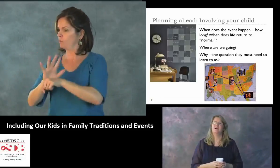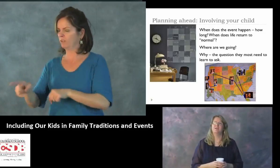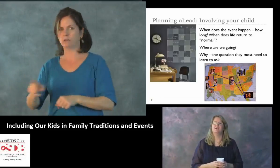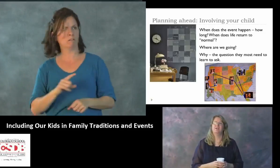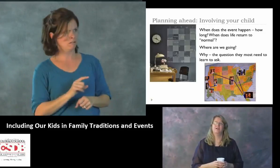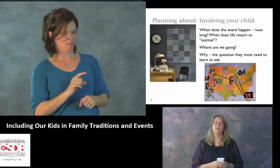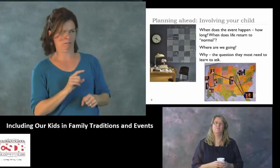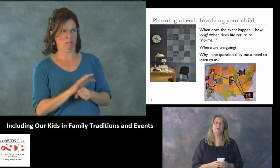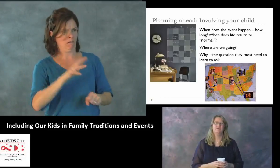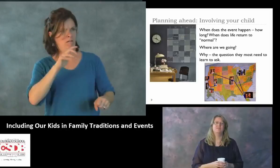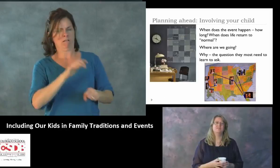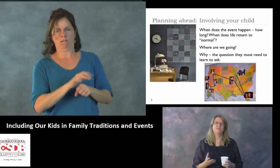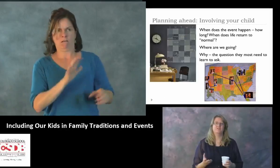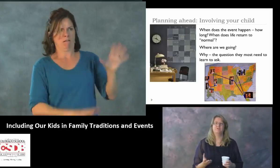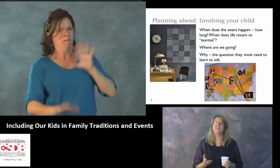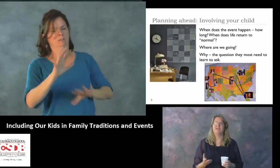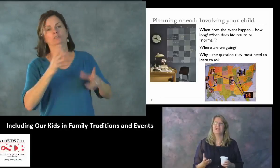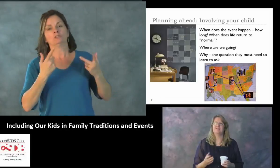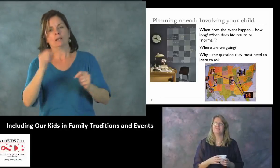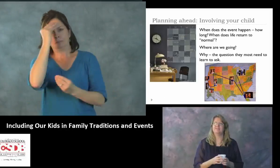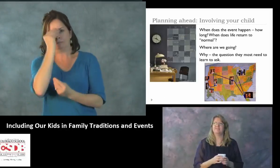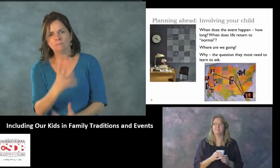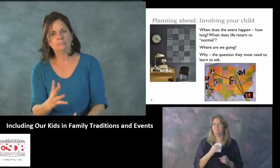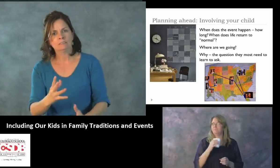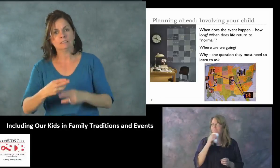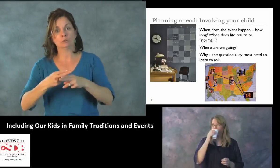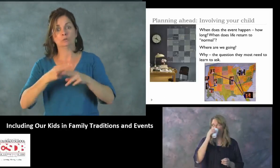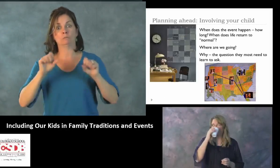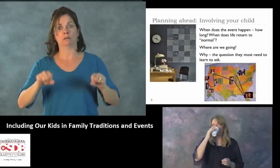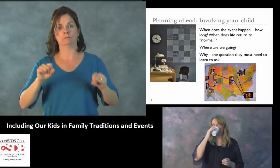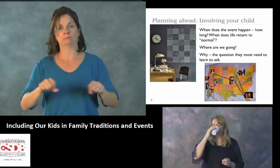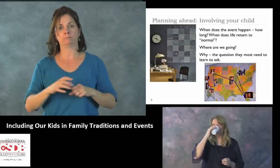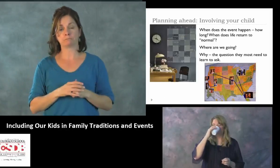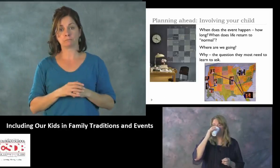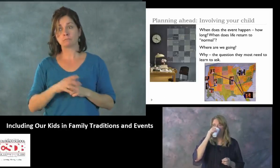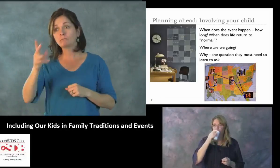my daughter went with us on a trip to Kansas,